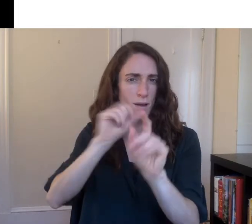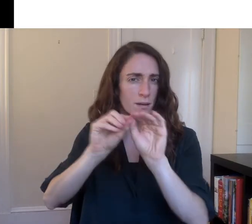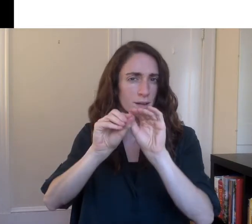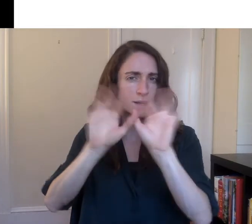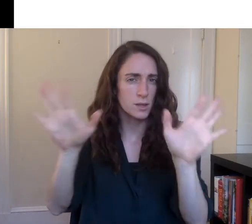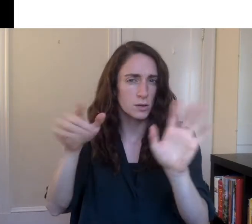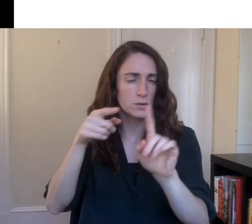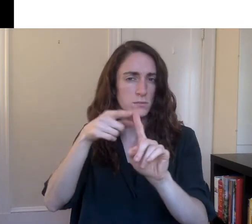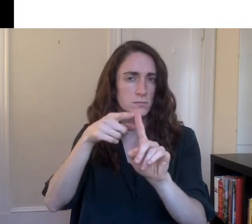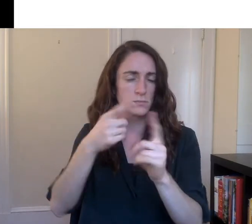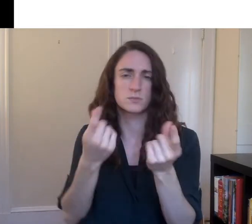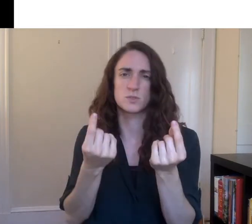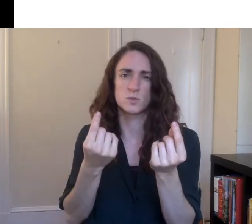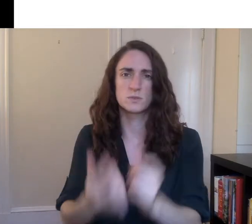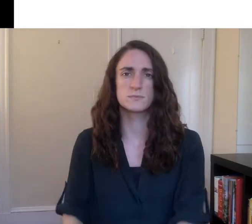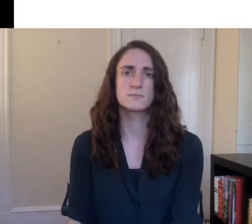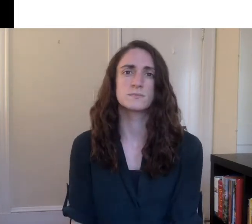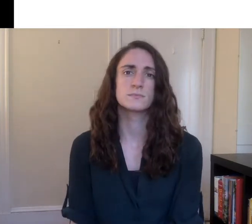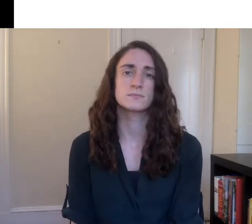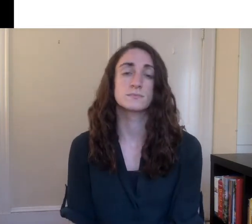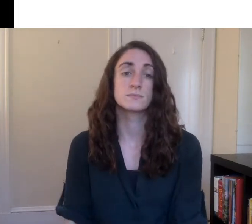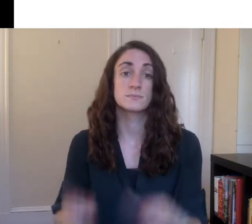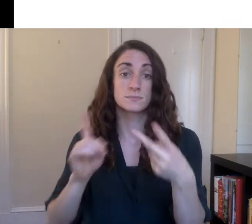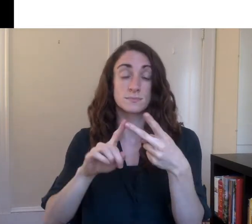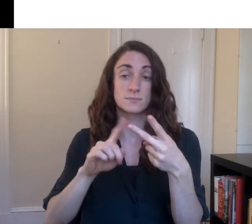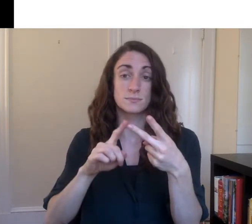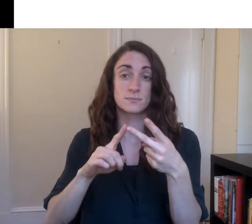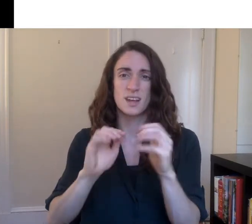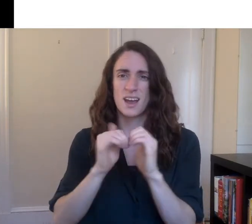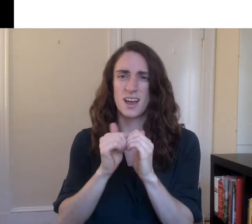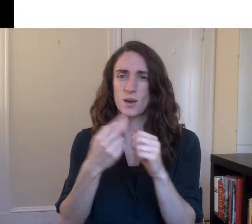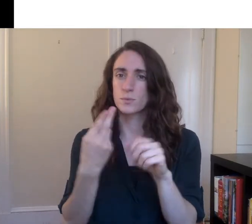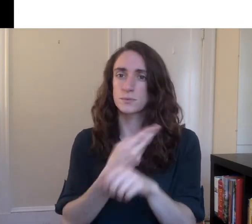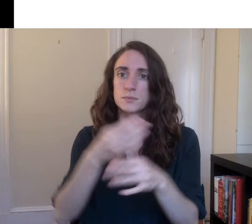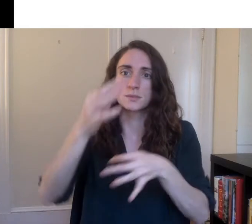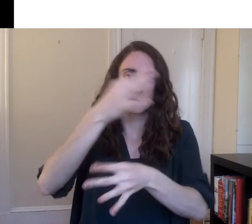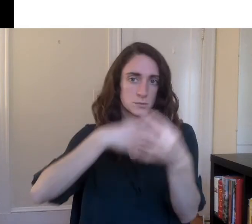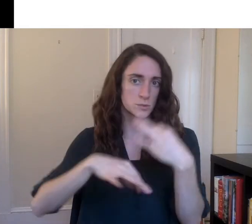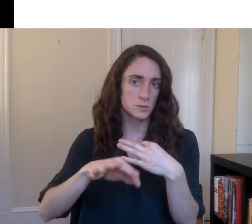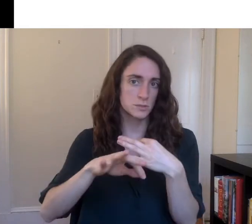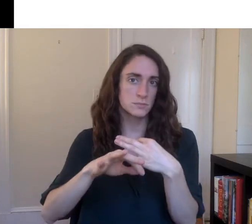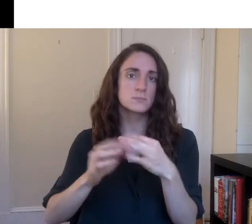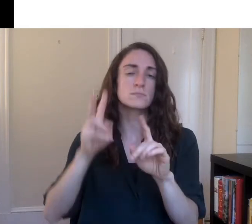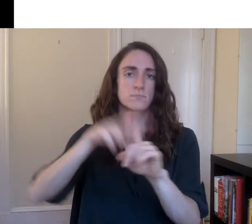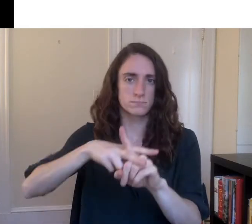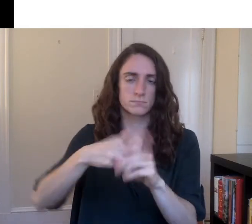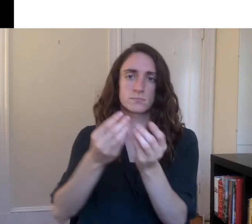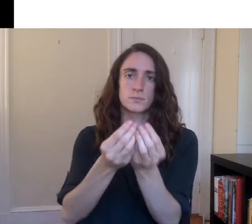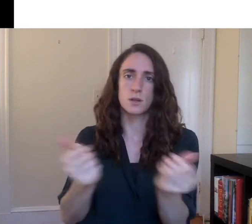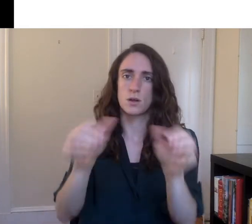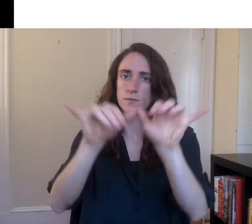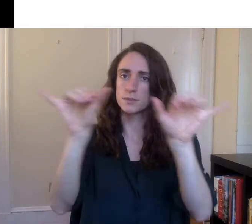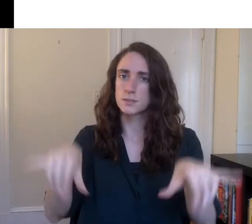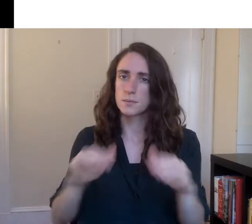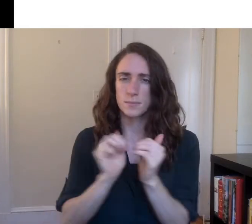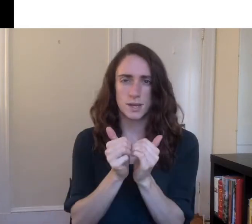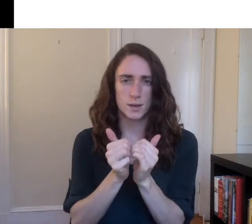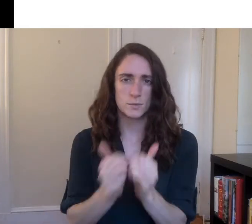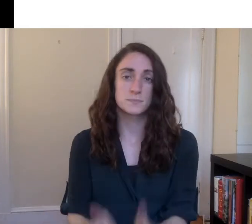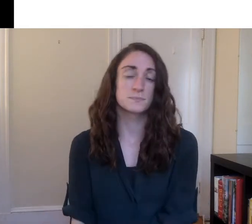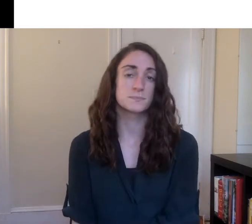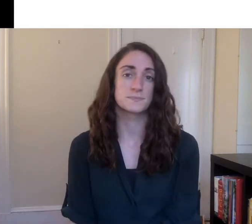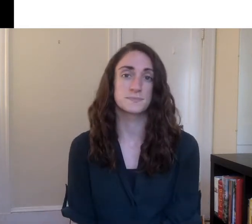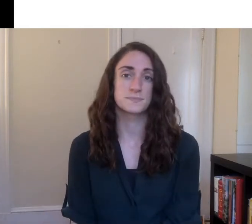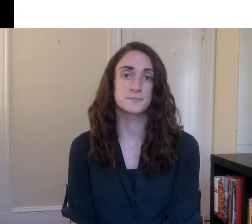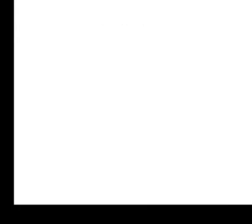isn't exactly clear, then what can we do? And second, how can we use the substitution method to solve a system of